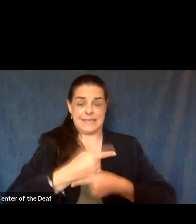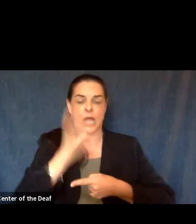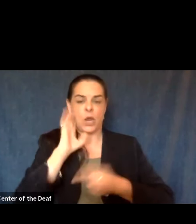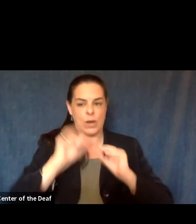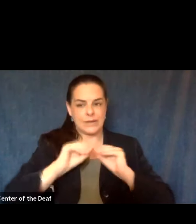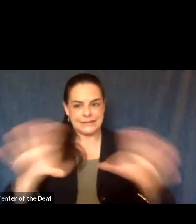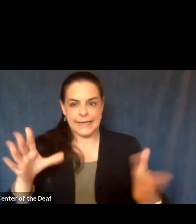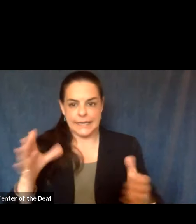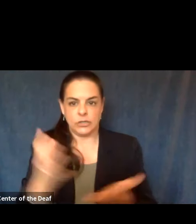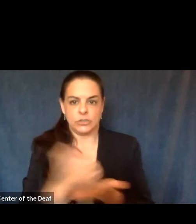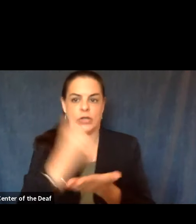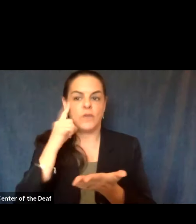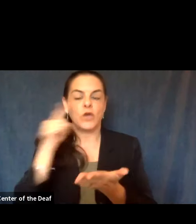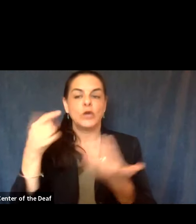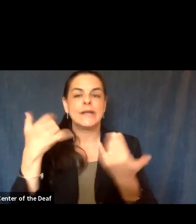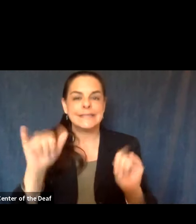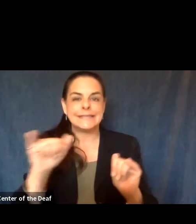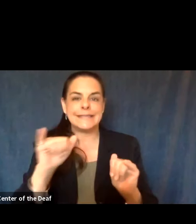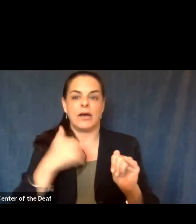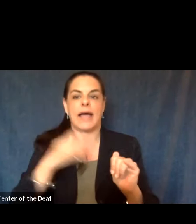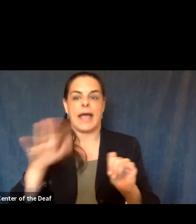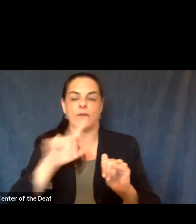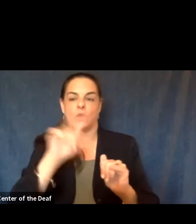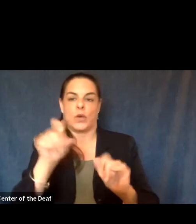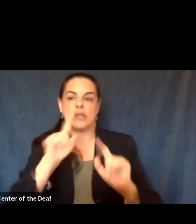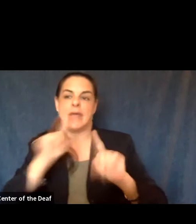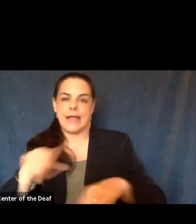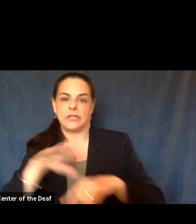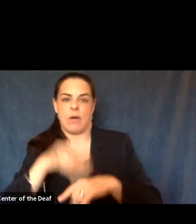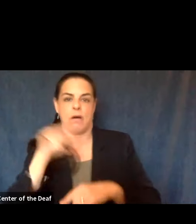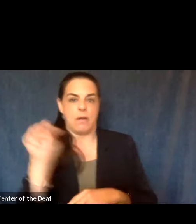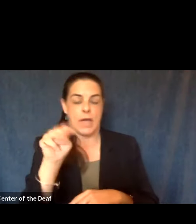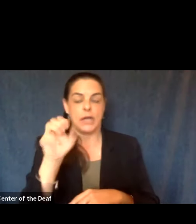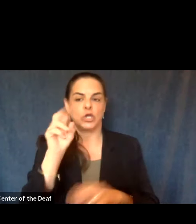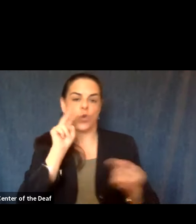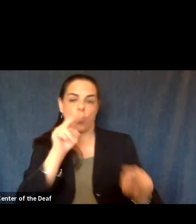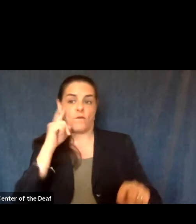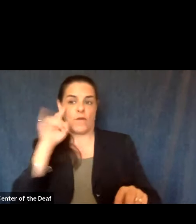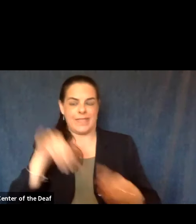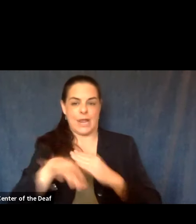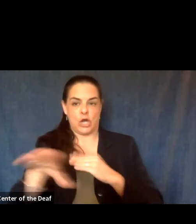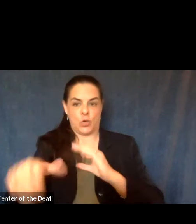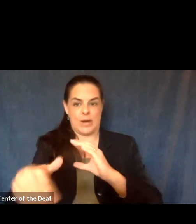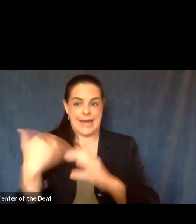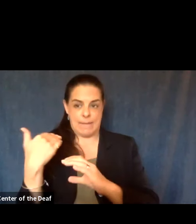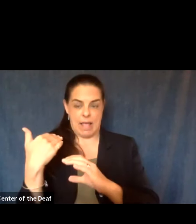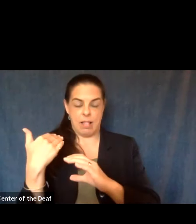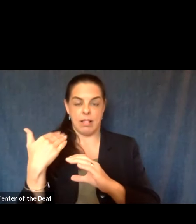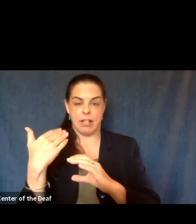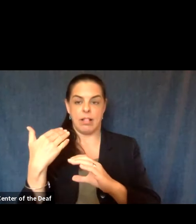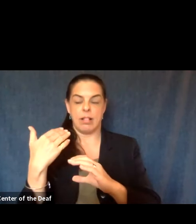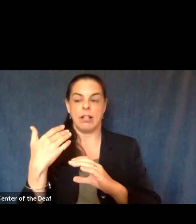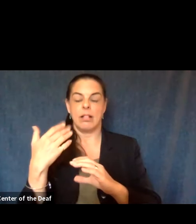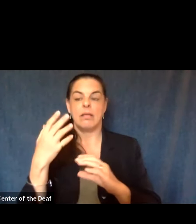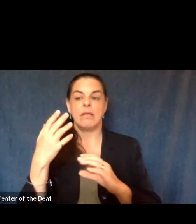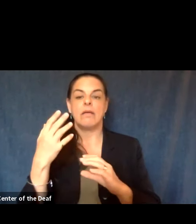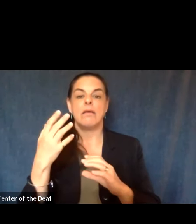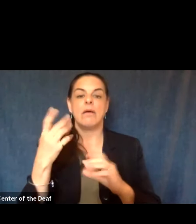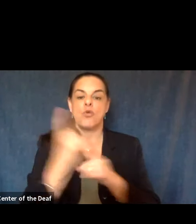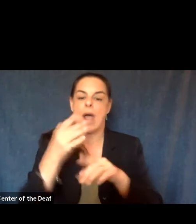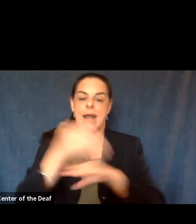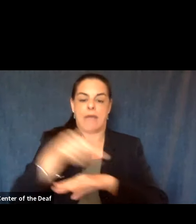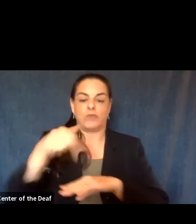opportunity for you all to still get your questions answered on Monday. So be looking for that in your email inbox from the Joint Information Center directly after